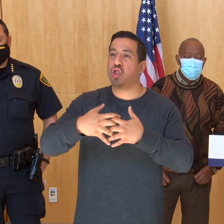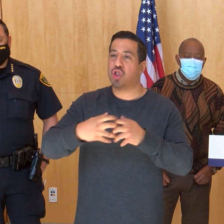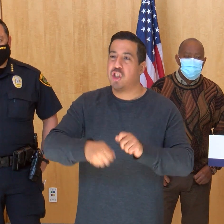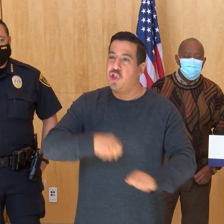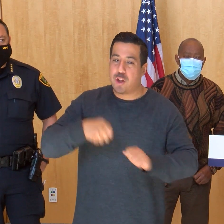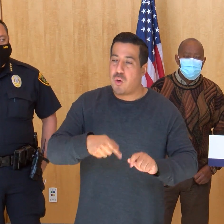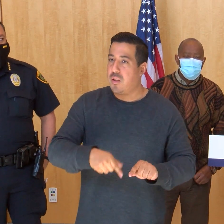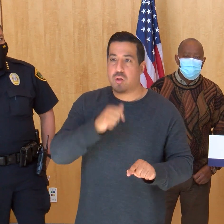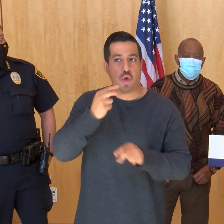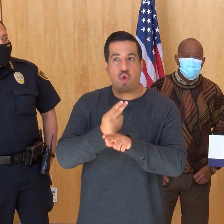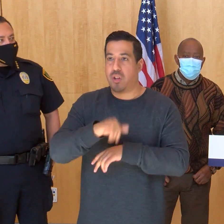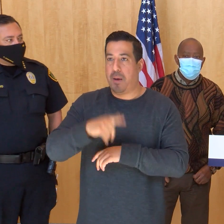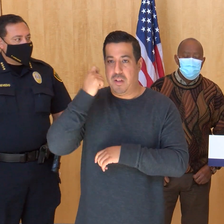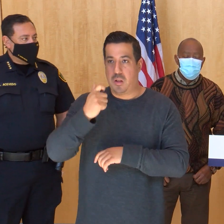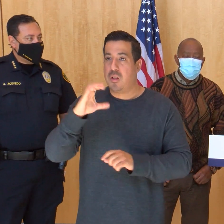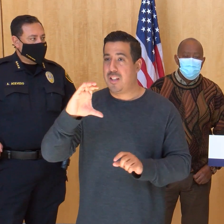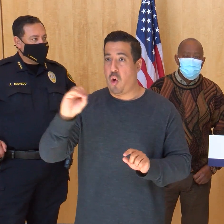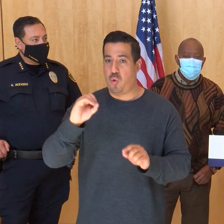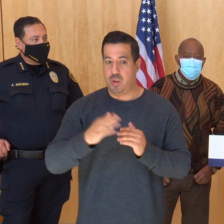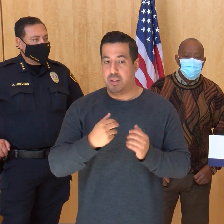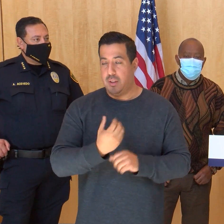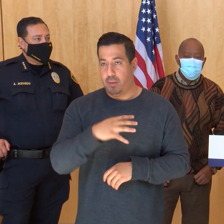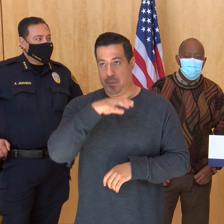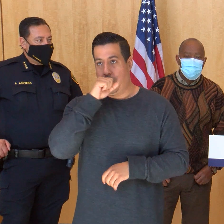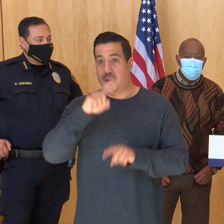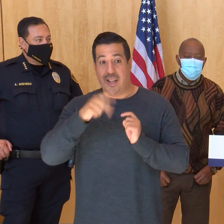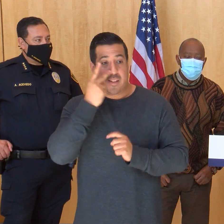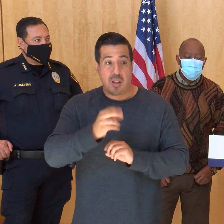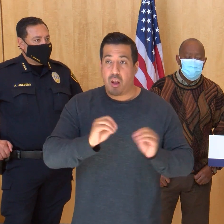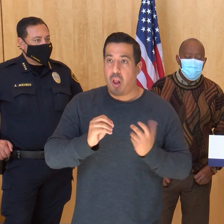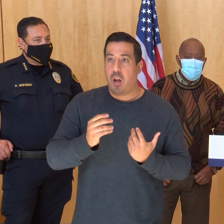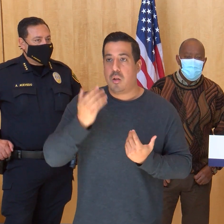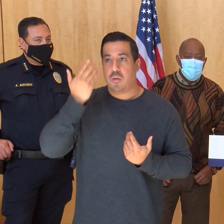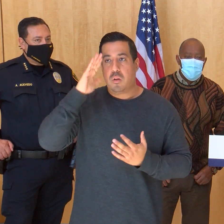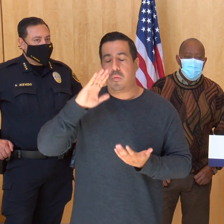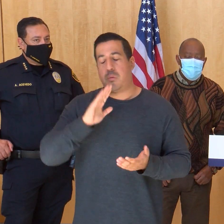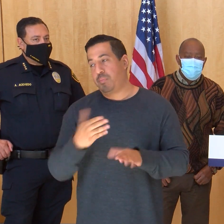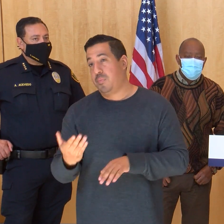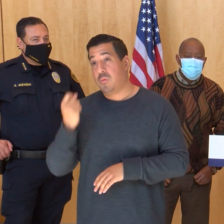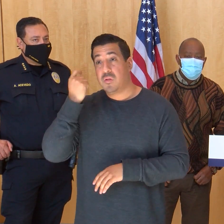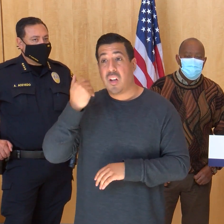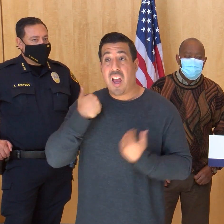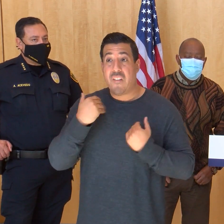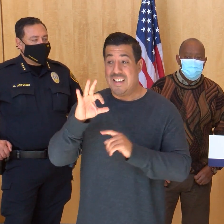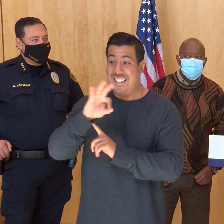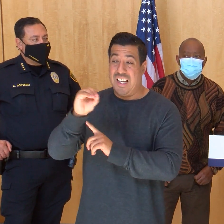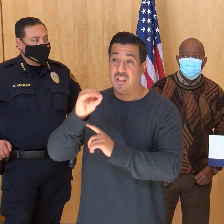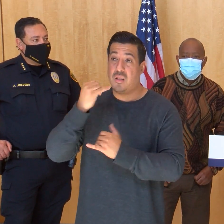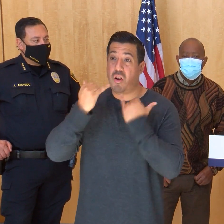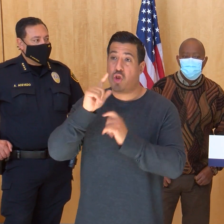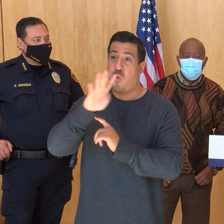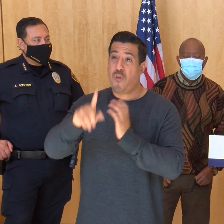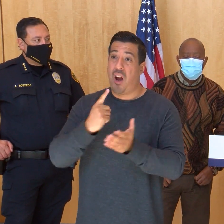because carbon monoxide is a definite risk, is a silent killer, and we've already responded to 90 calls in the last 24 hours,